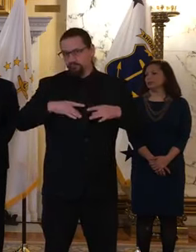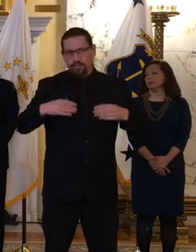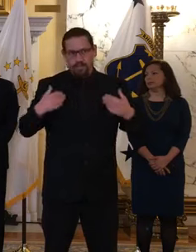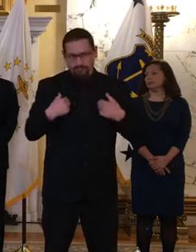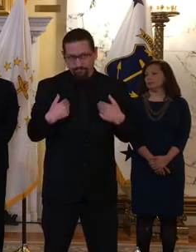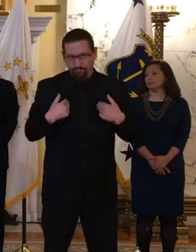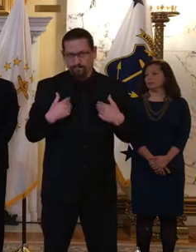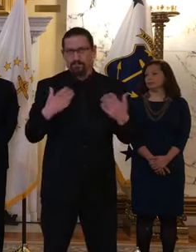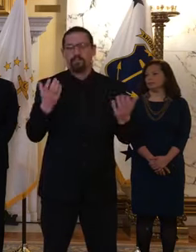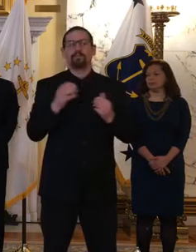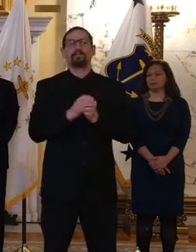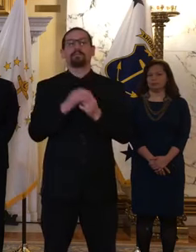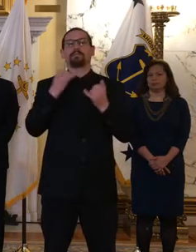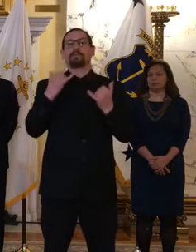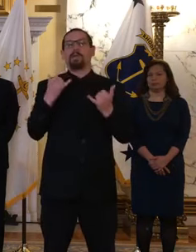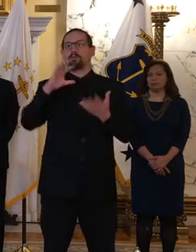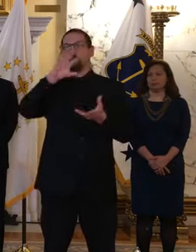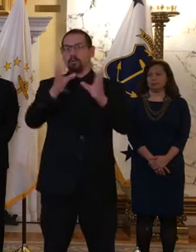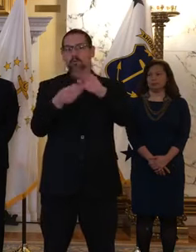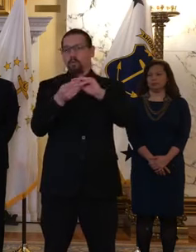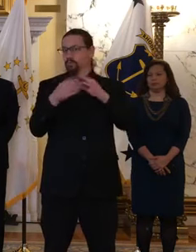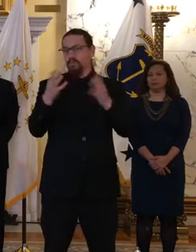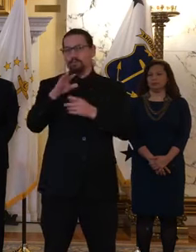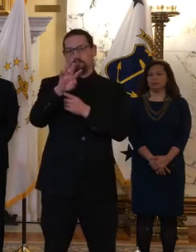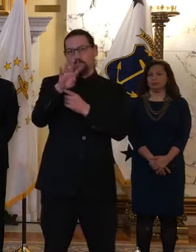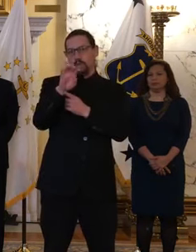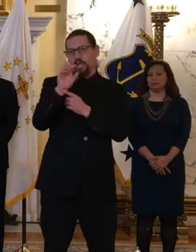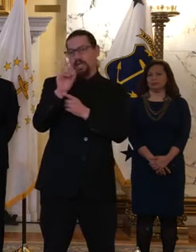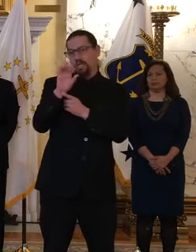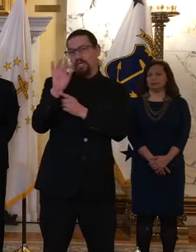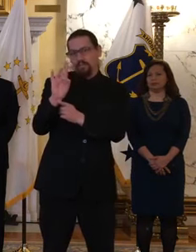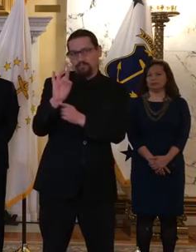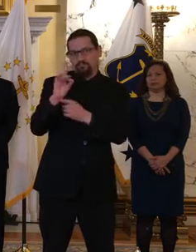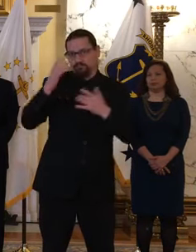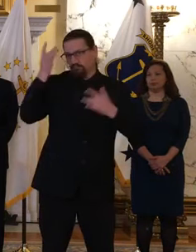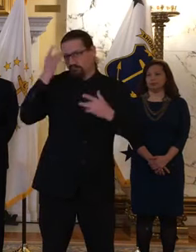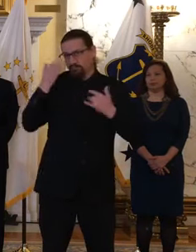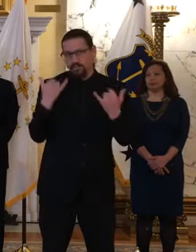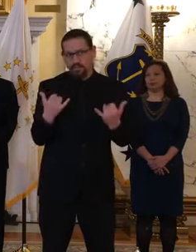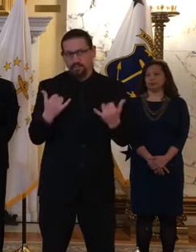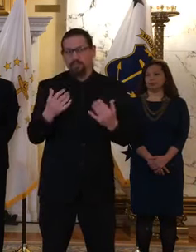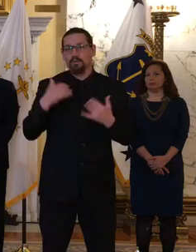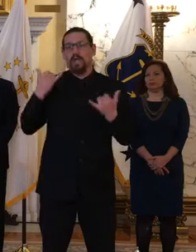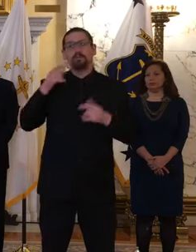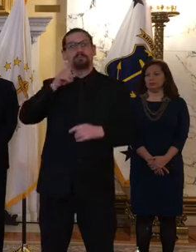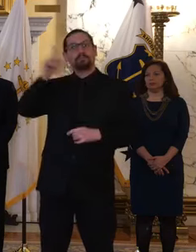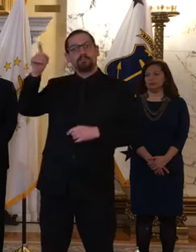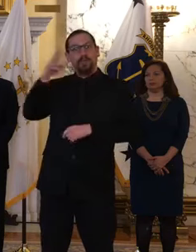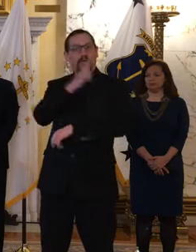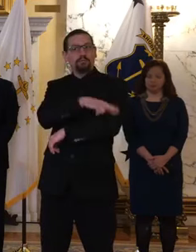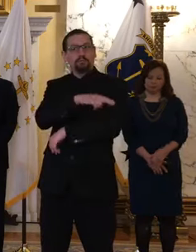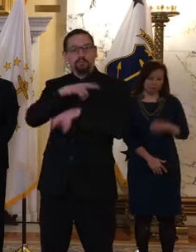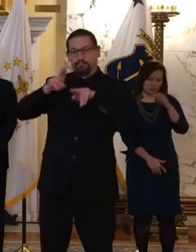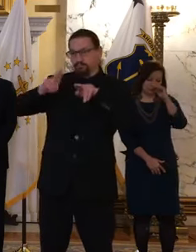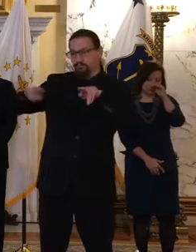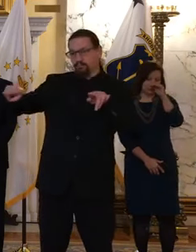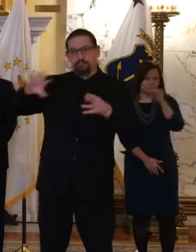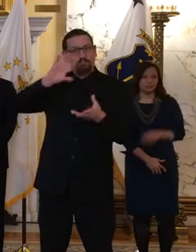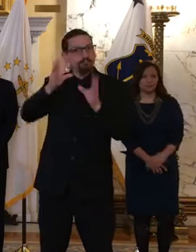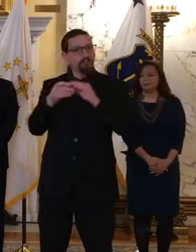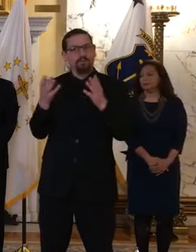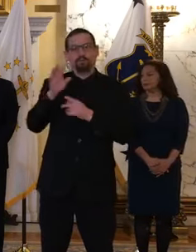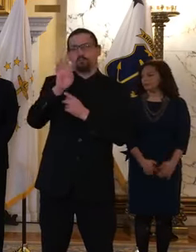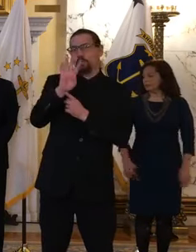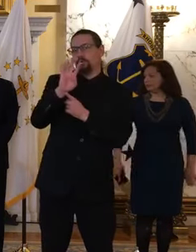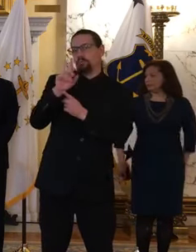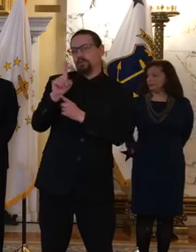408 cases. And we have 41 people in the hospital. Again, as I said, we are